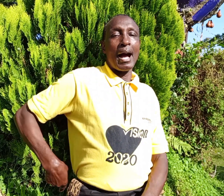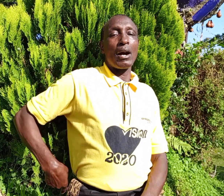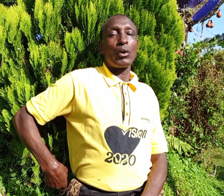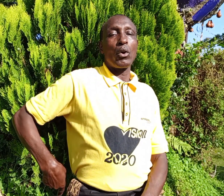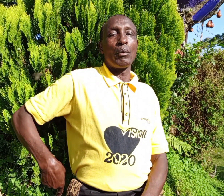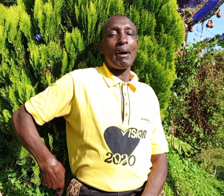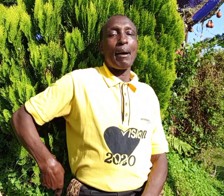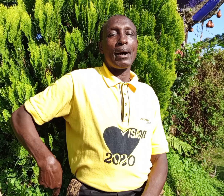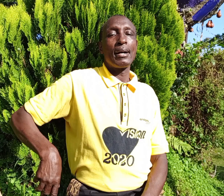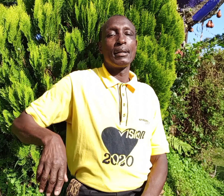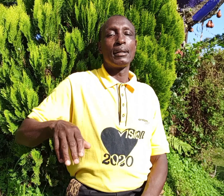Anko